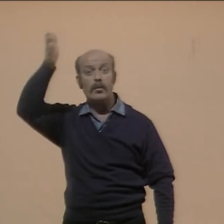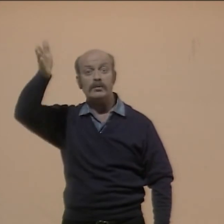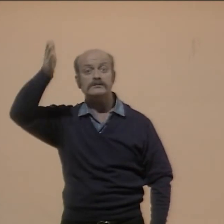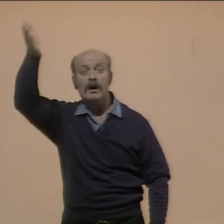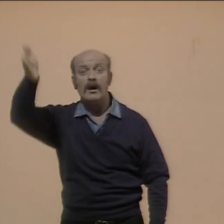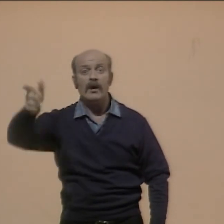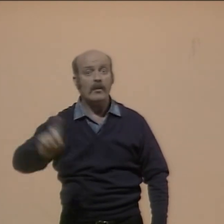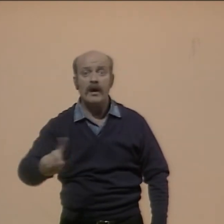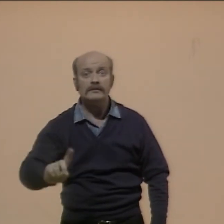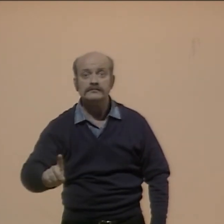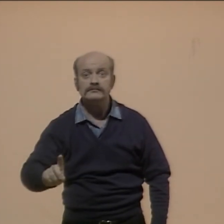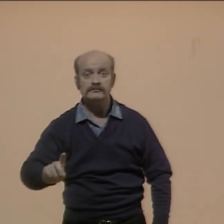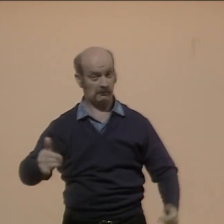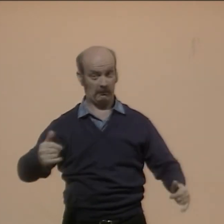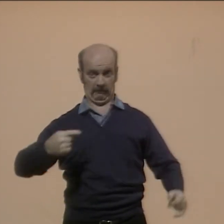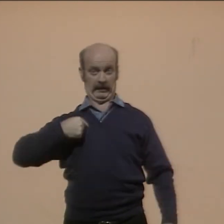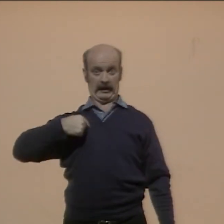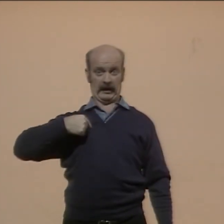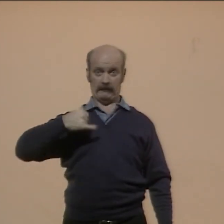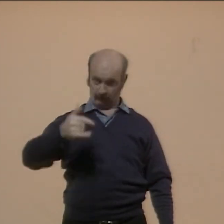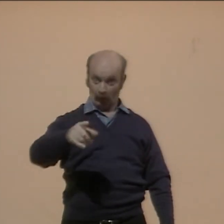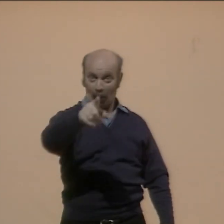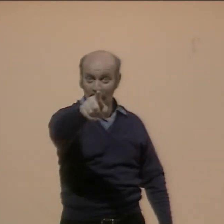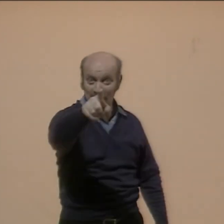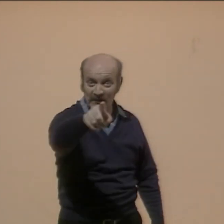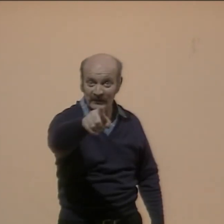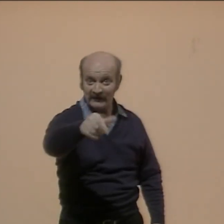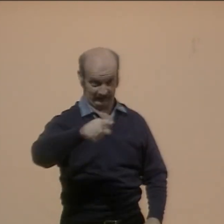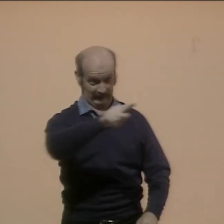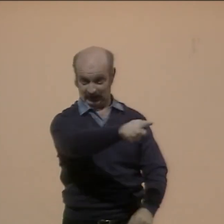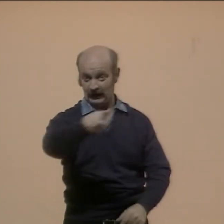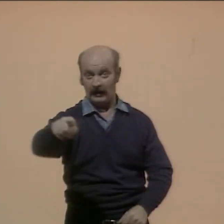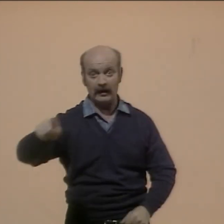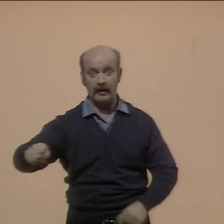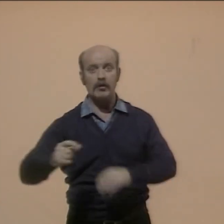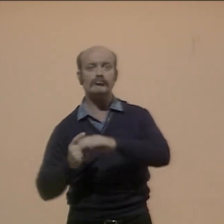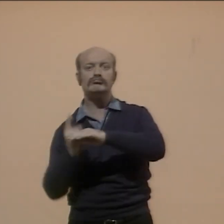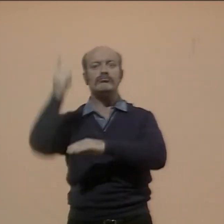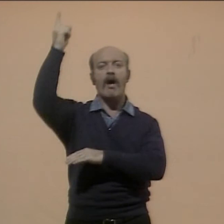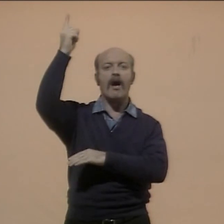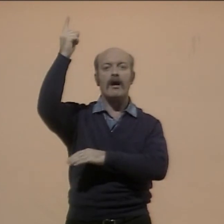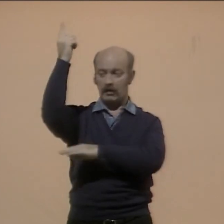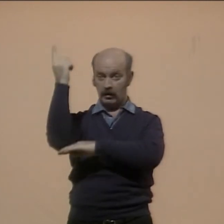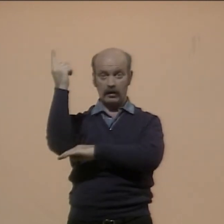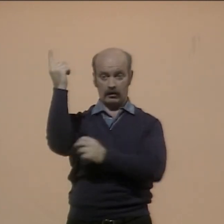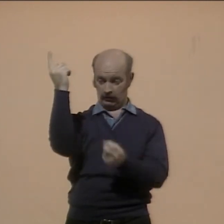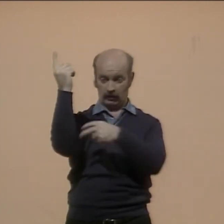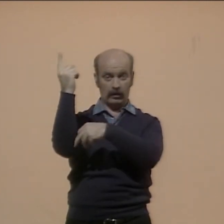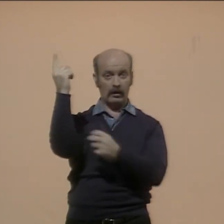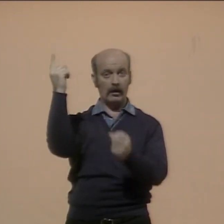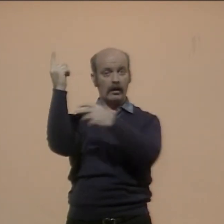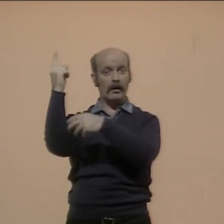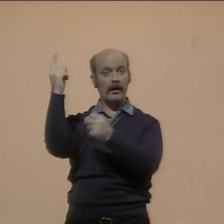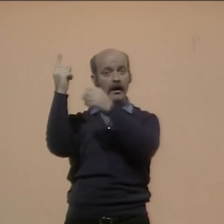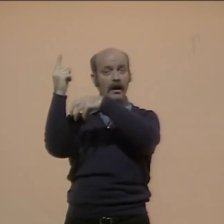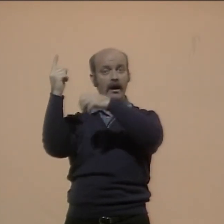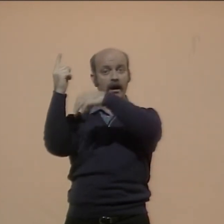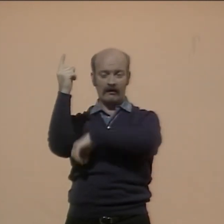In the future, what's going to happen? I or you might be boarding a rocket with lots of other people, and the rocket engines